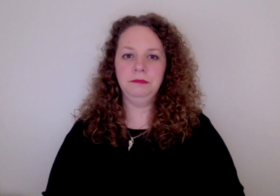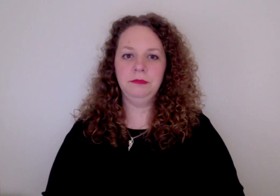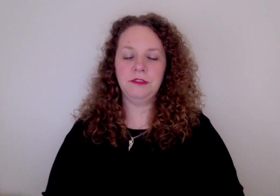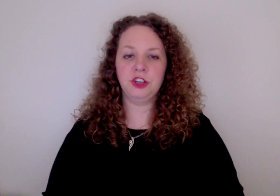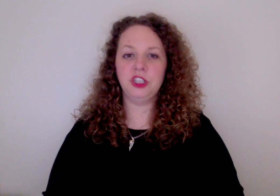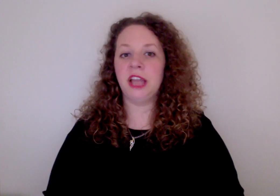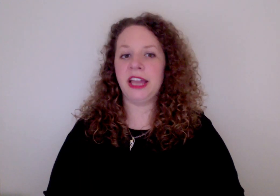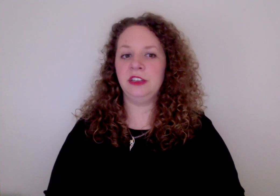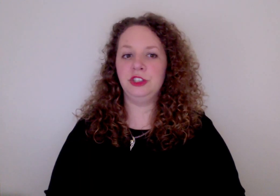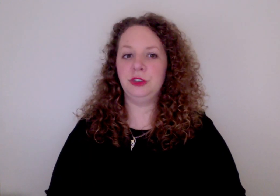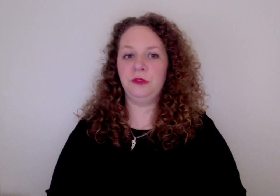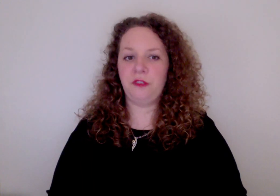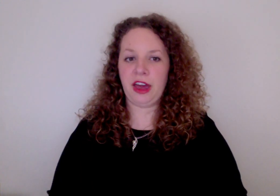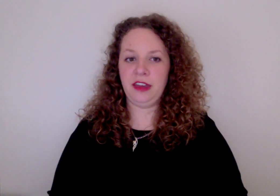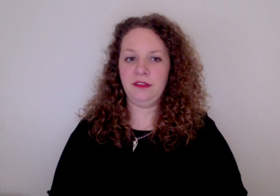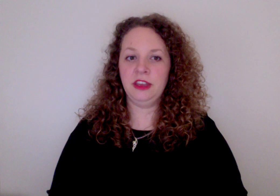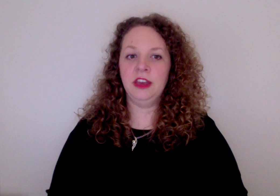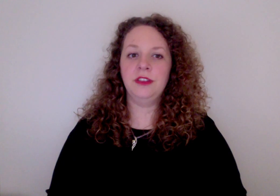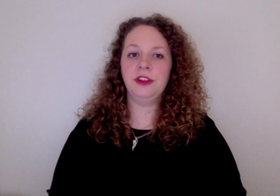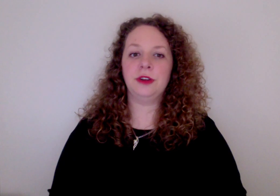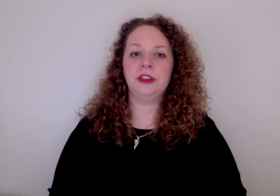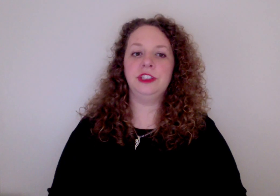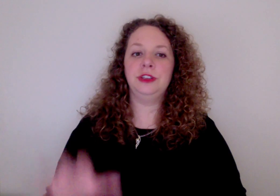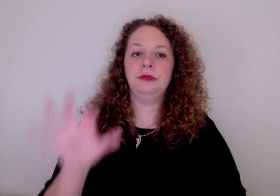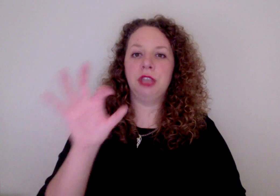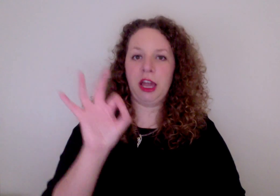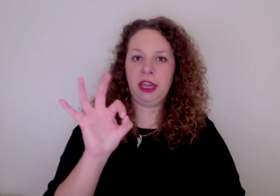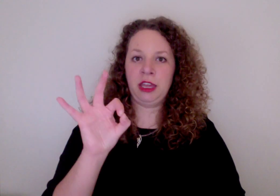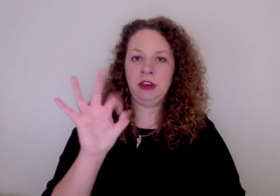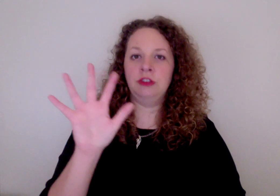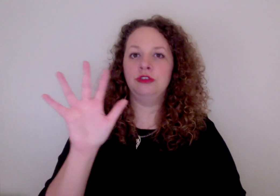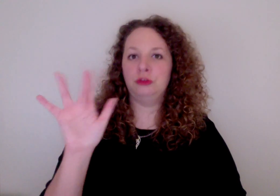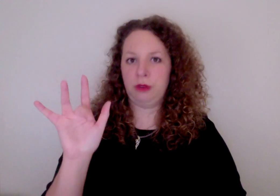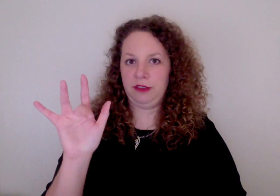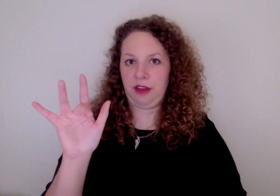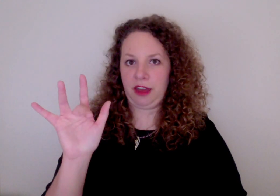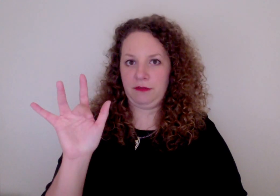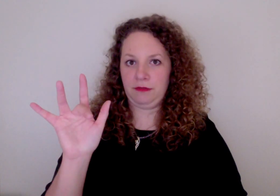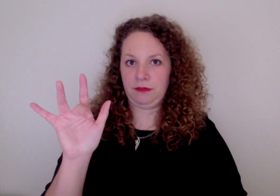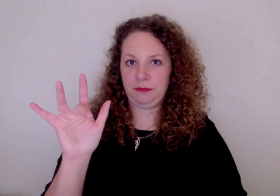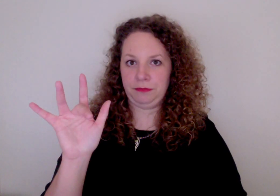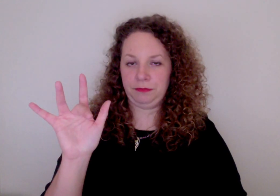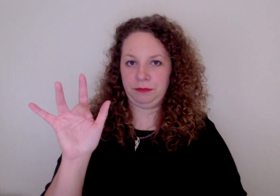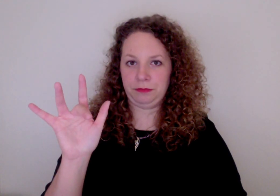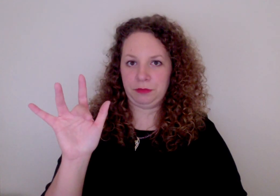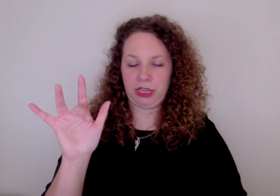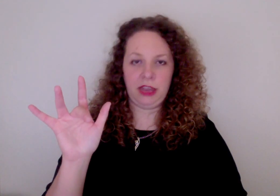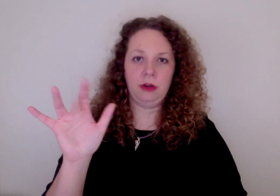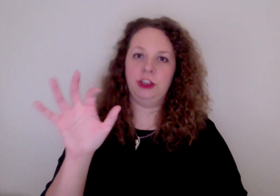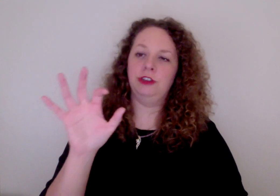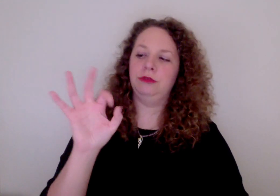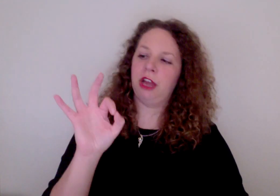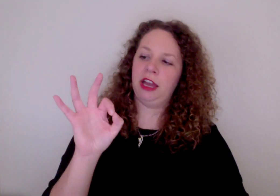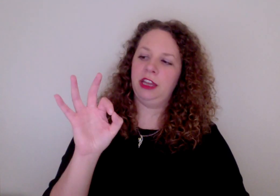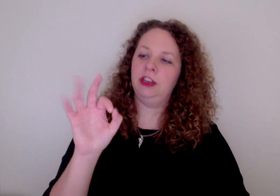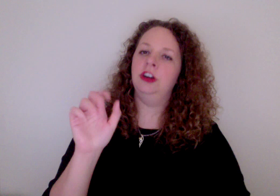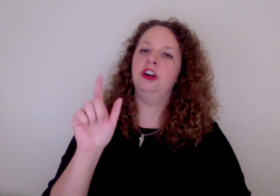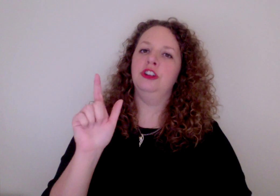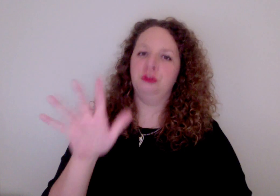For 9, 2, 5, then you're going to do 9, 25. Okay, or you could do 9,